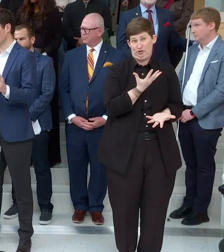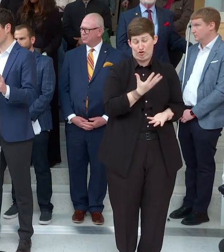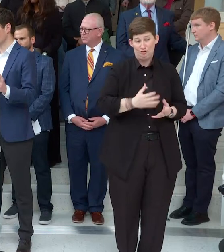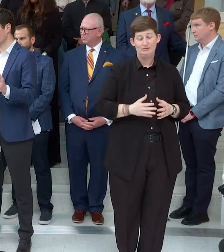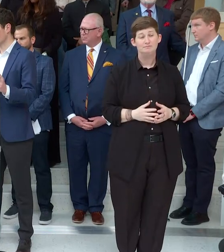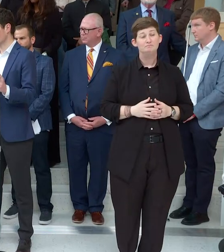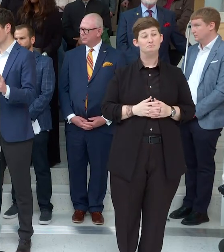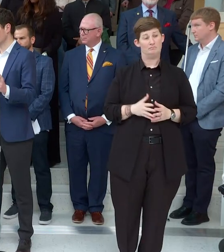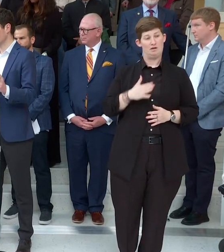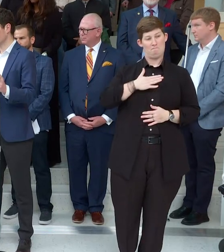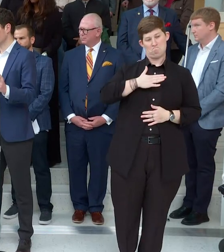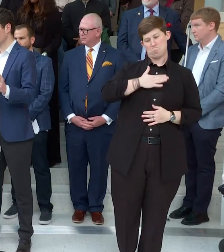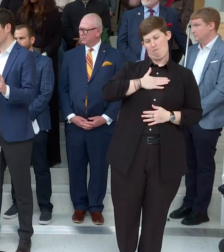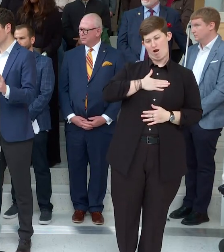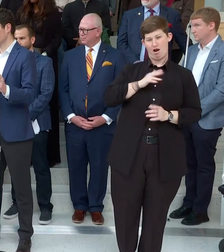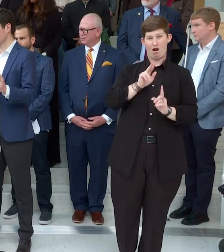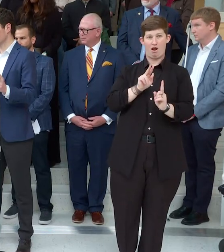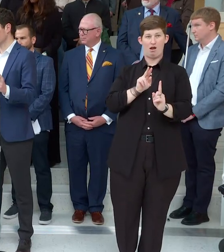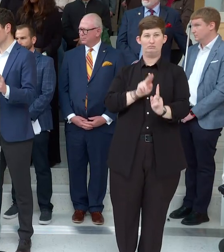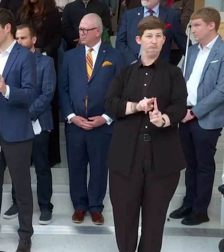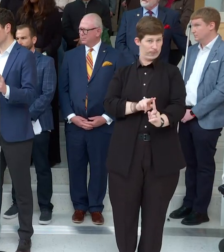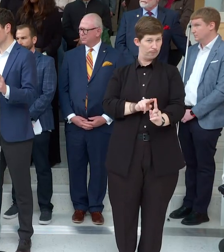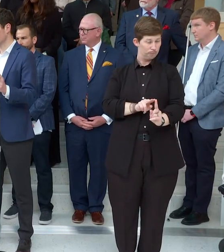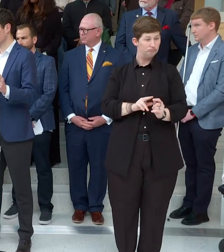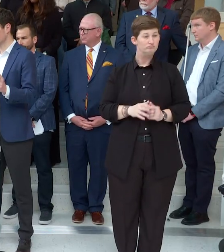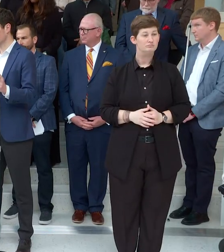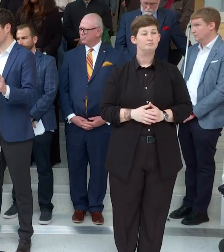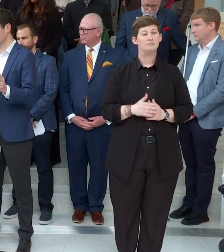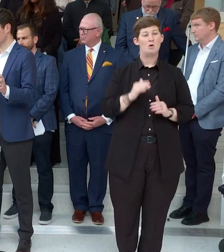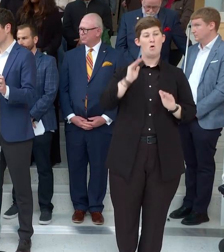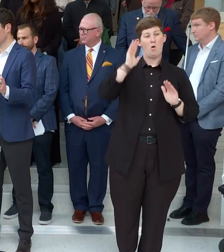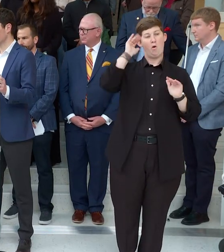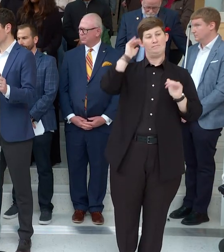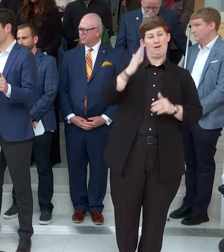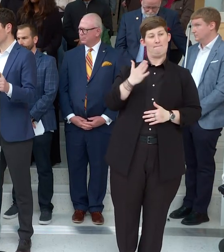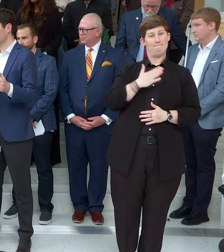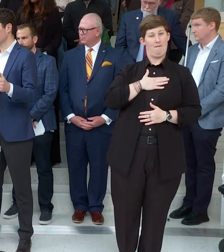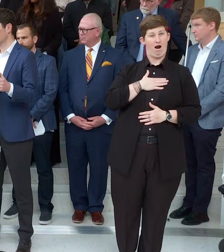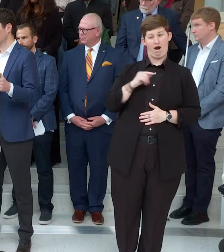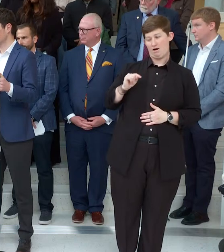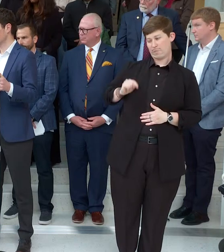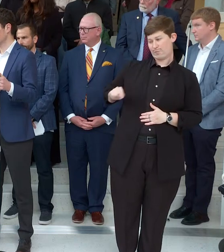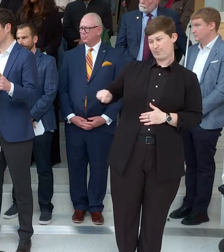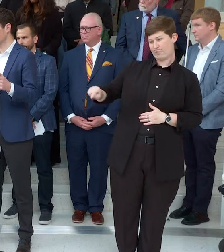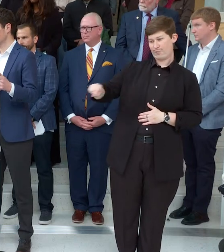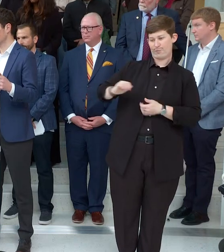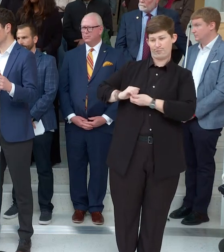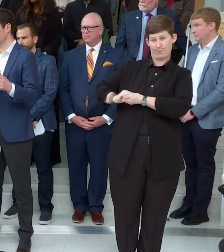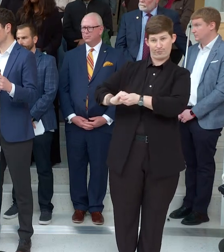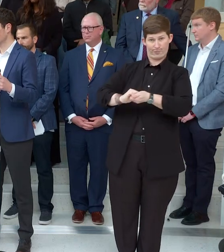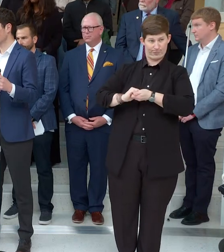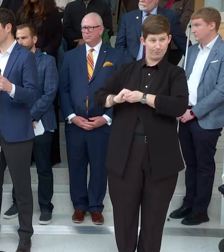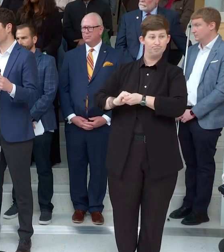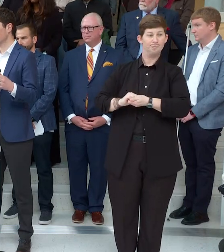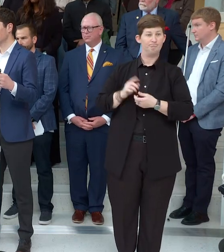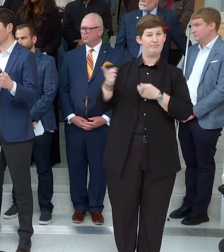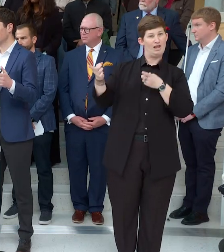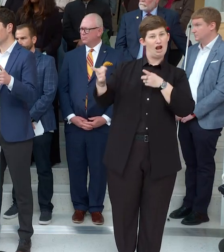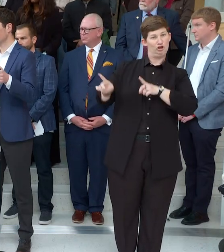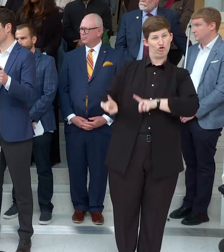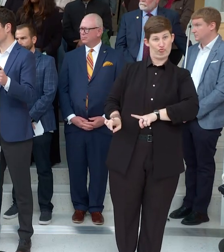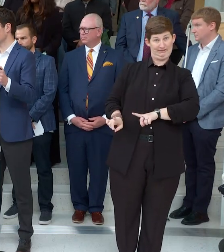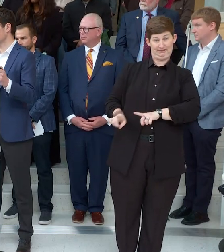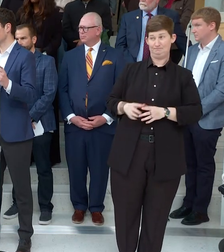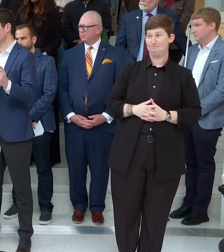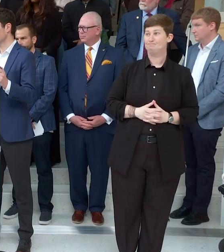that's my position, and I'm just hoping that my colleagues will be willing to take that new information